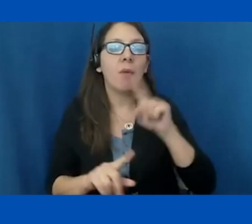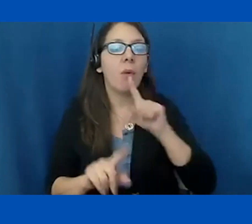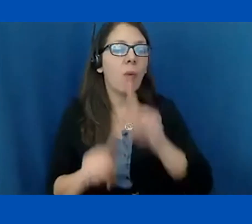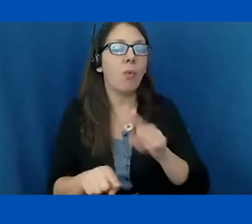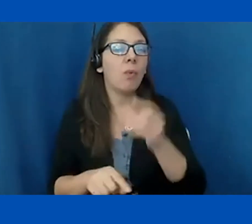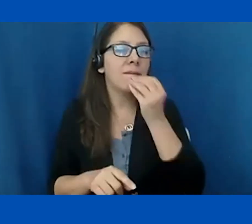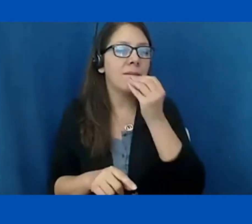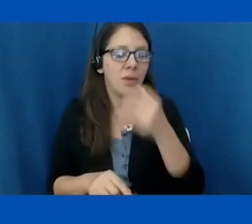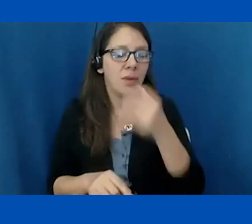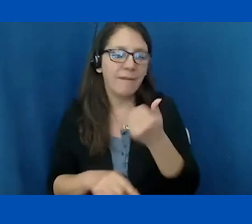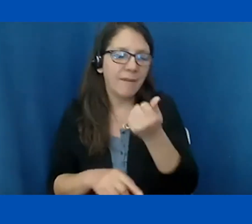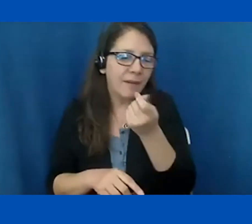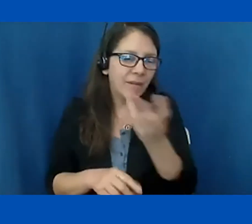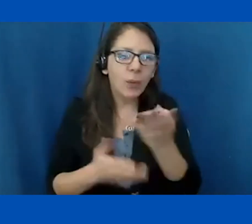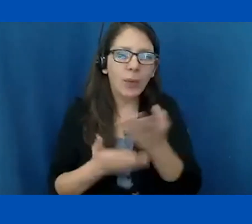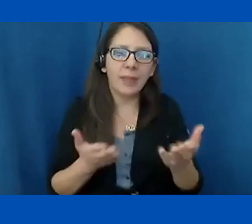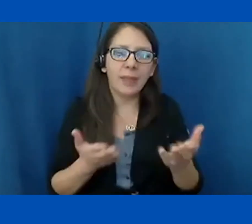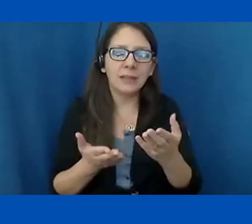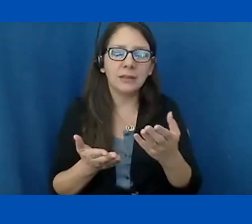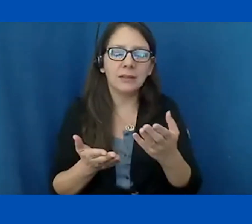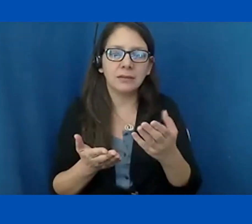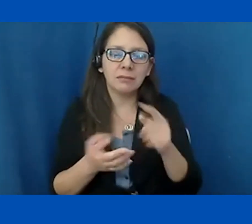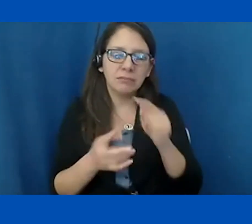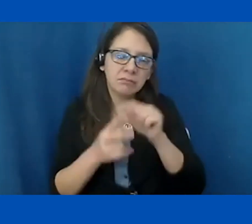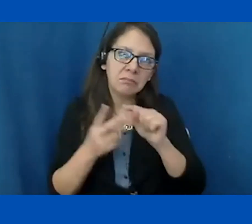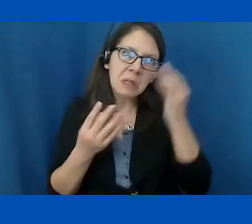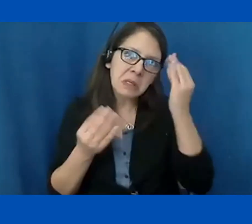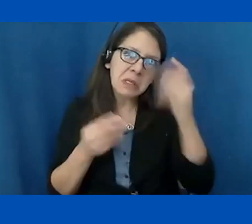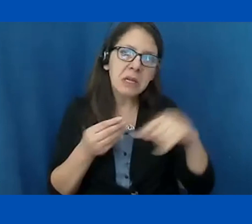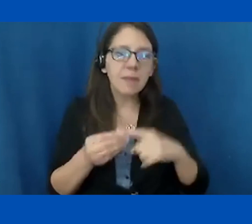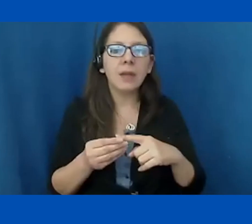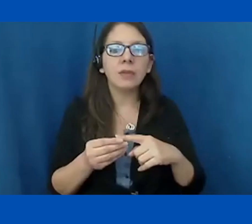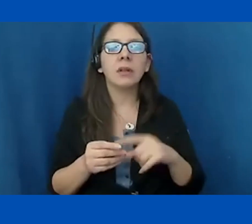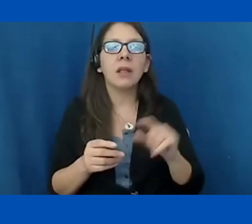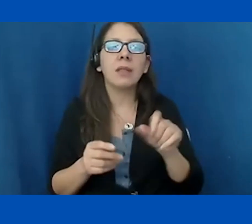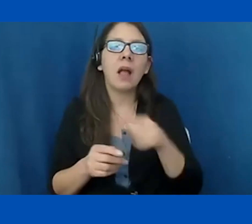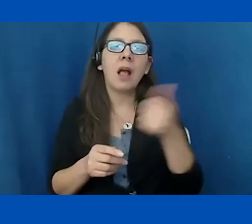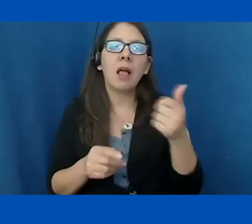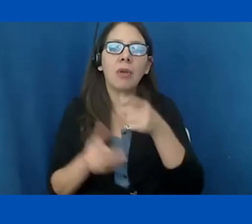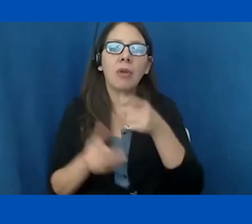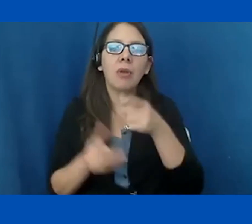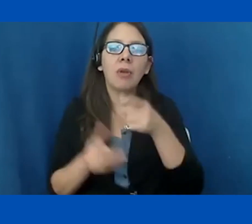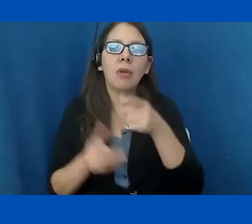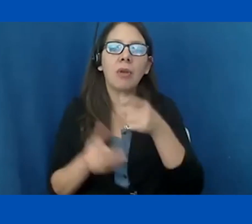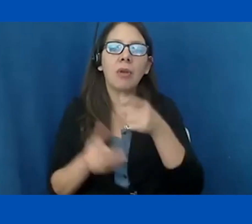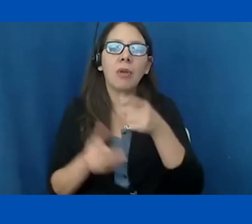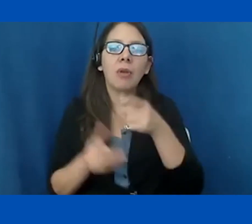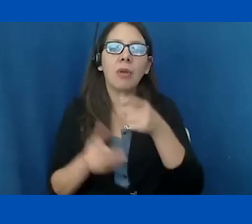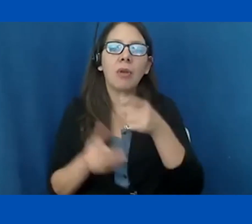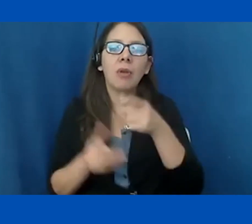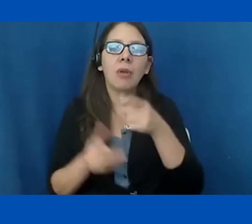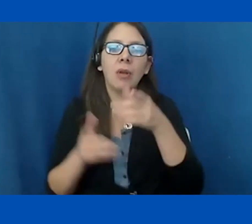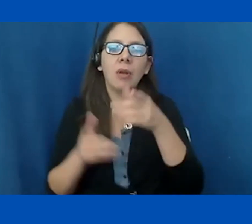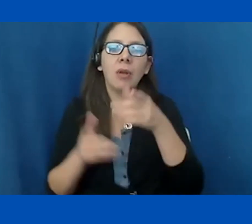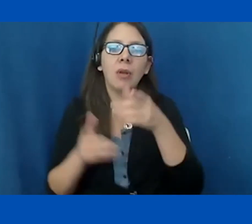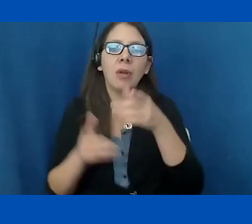guess, to think about. So, and I know the previous panelists mentioned like getting to the restaurants and everything like that,